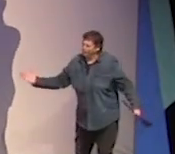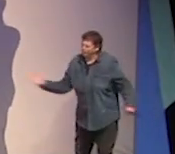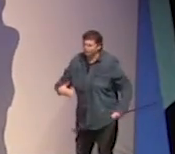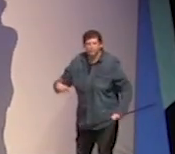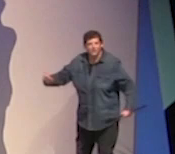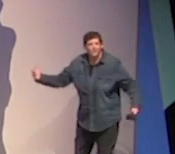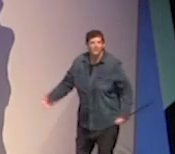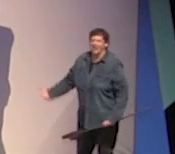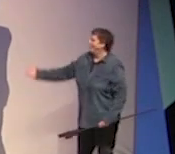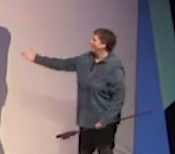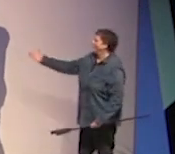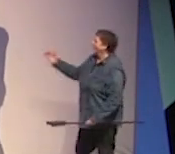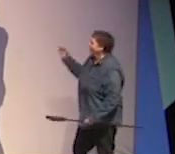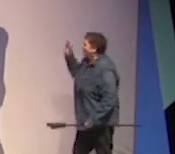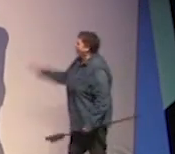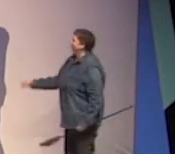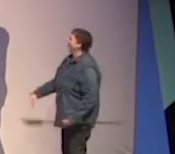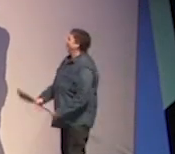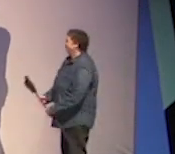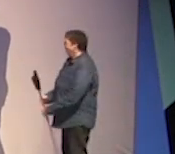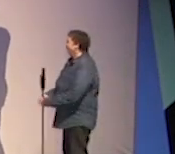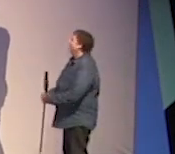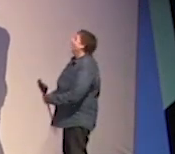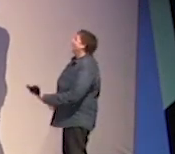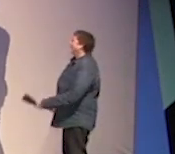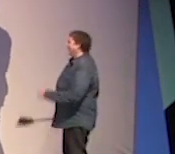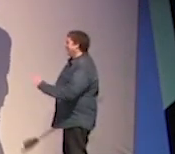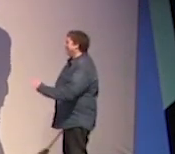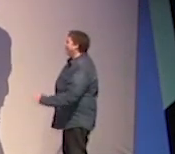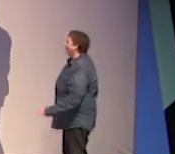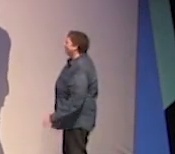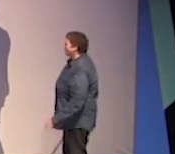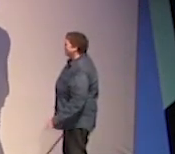That's so great. Oh, Very thanks. welcoming. Yeah, definitely. I'm down for Deaf that. community.